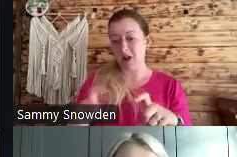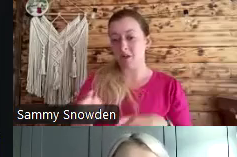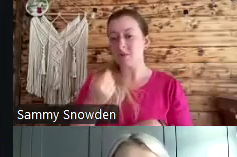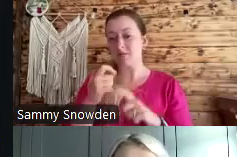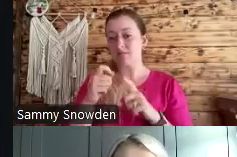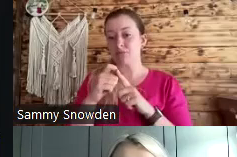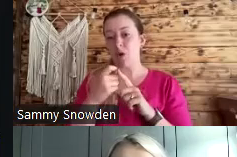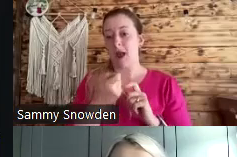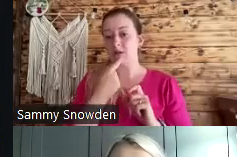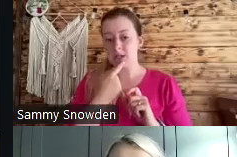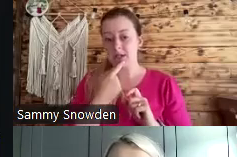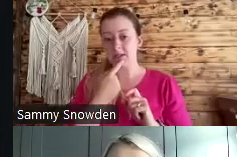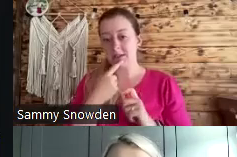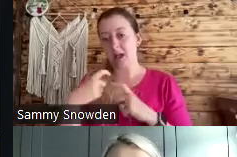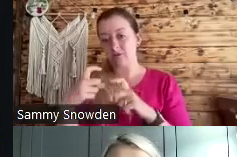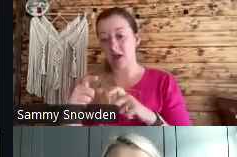come.